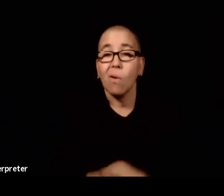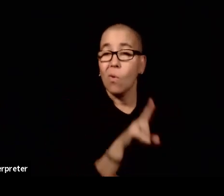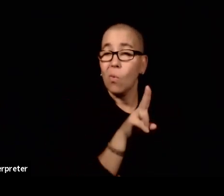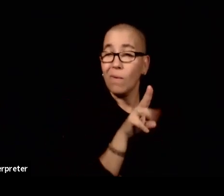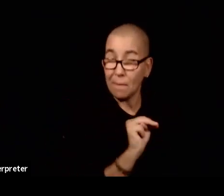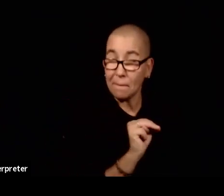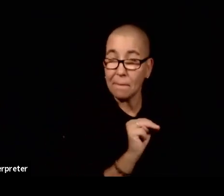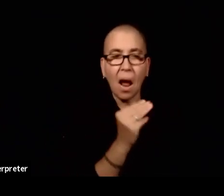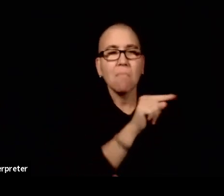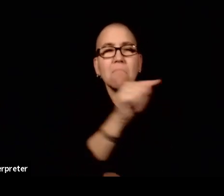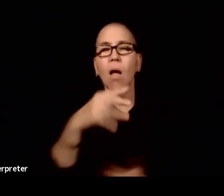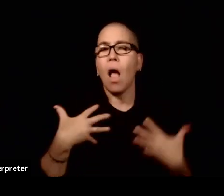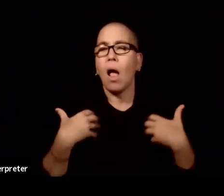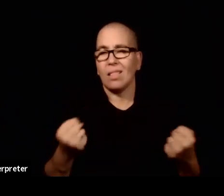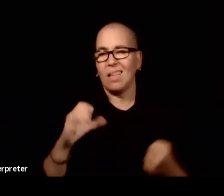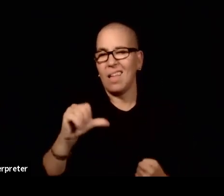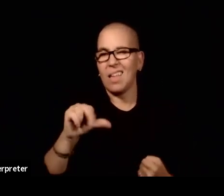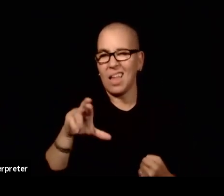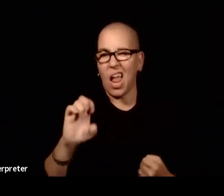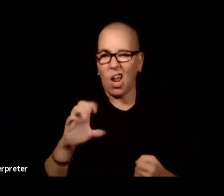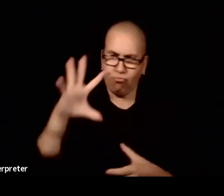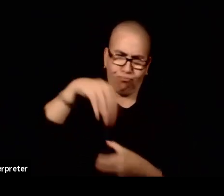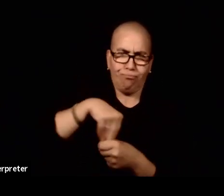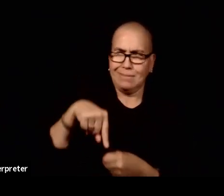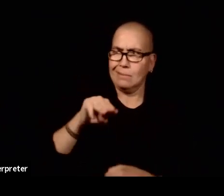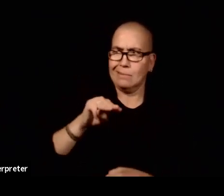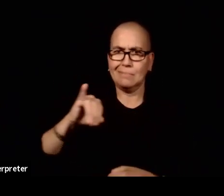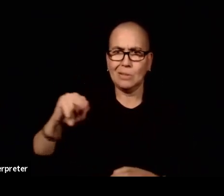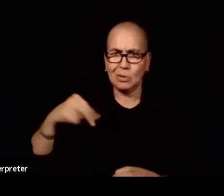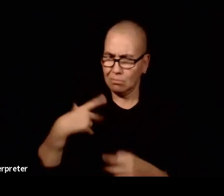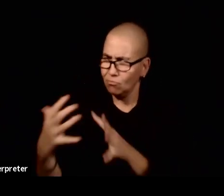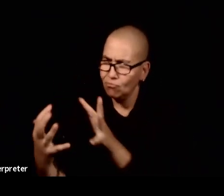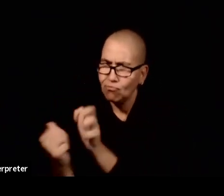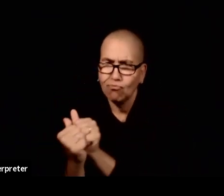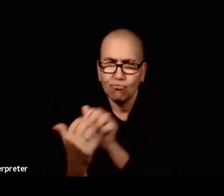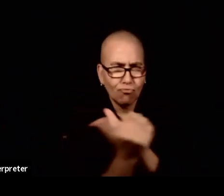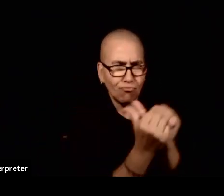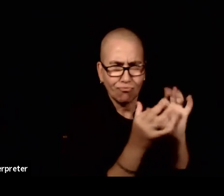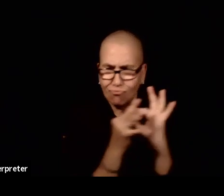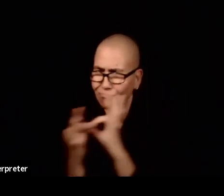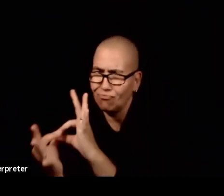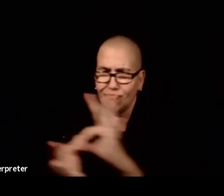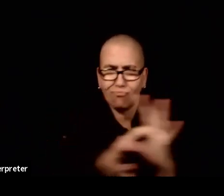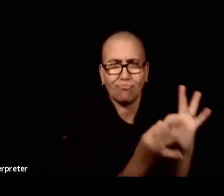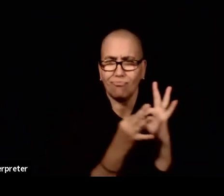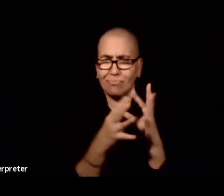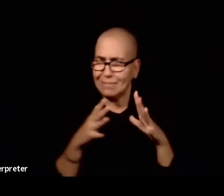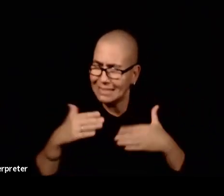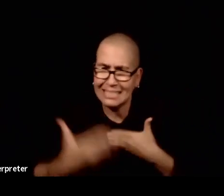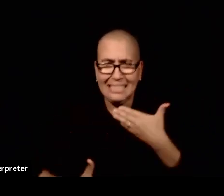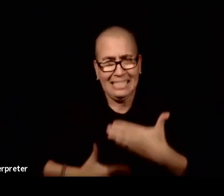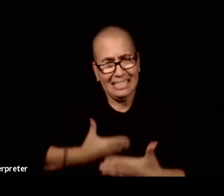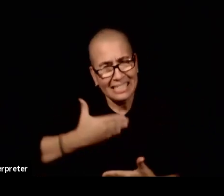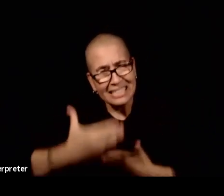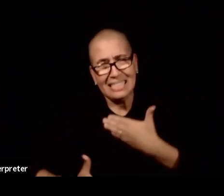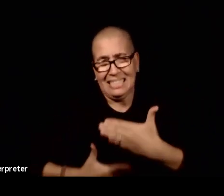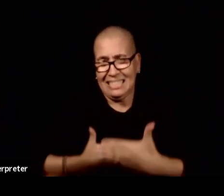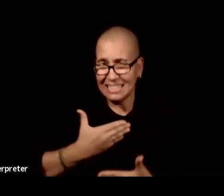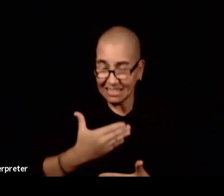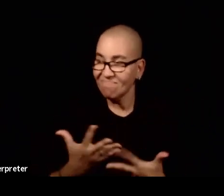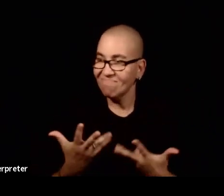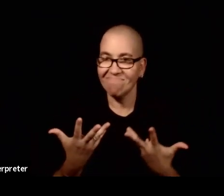state. Working together in a seamless laboratory system and strategy, we're aiming to make sure that anyone that needs to